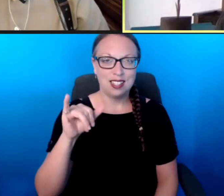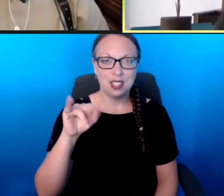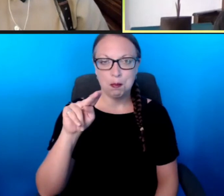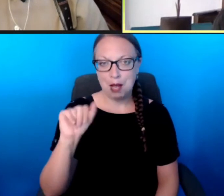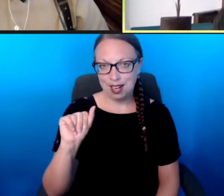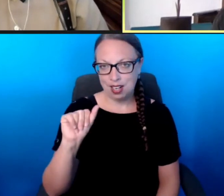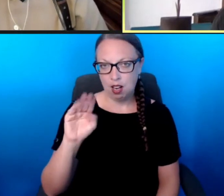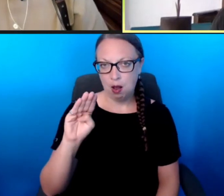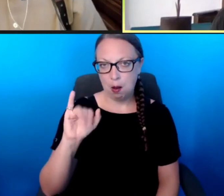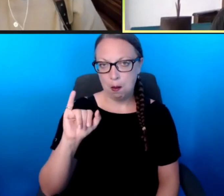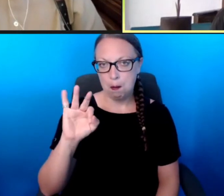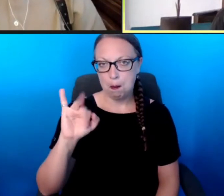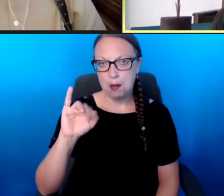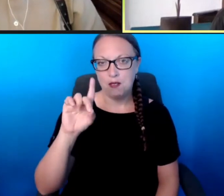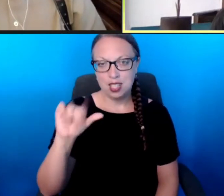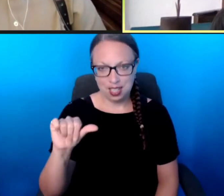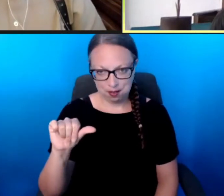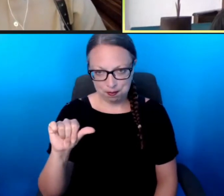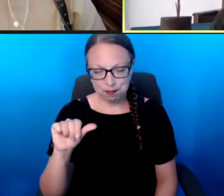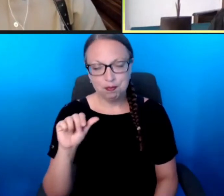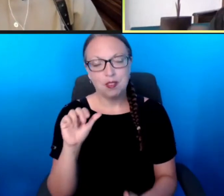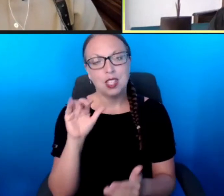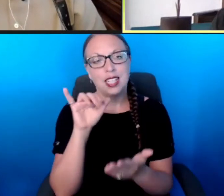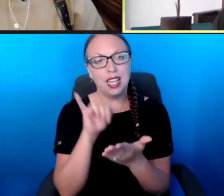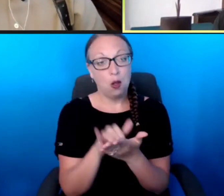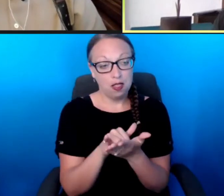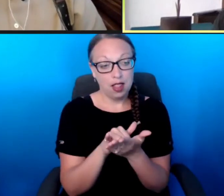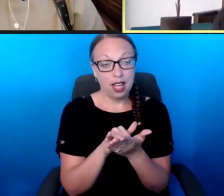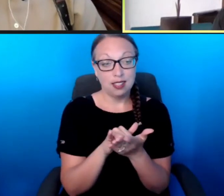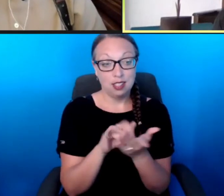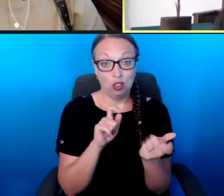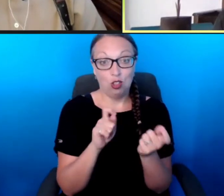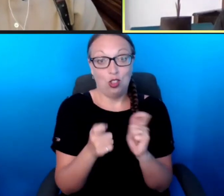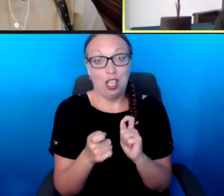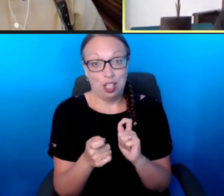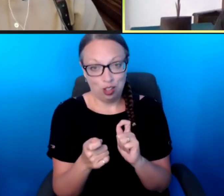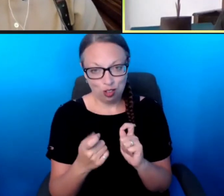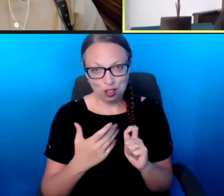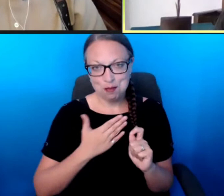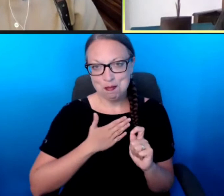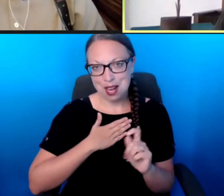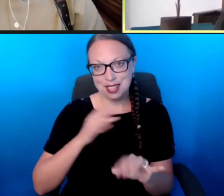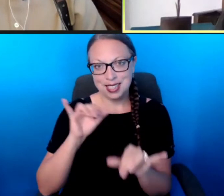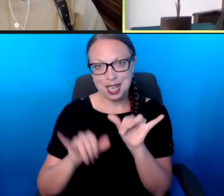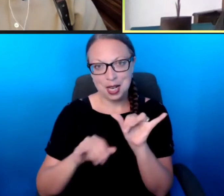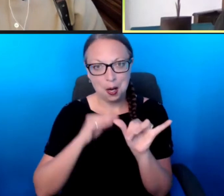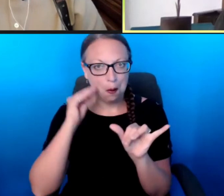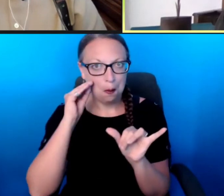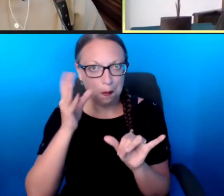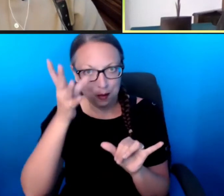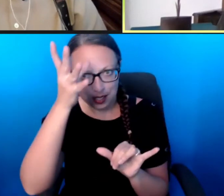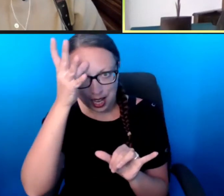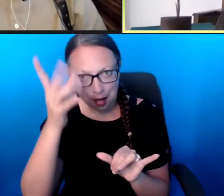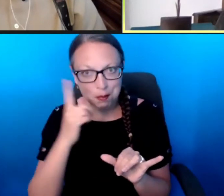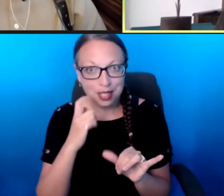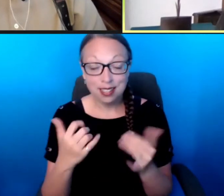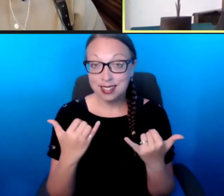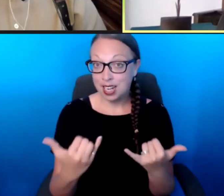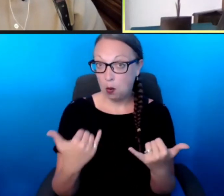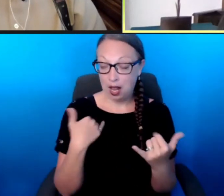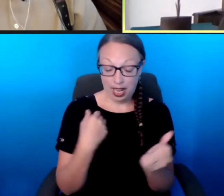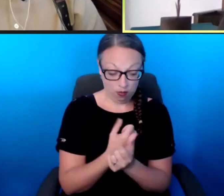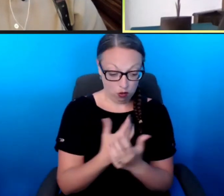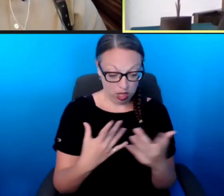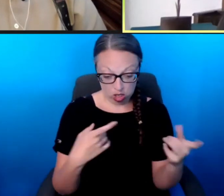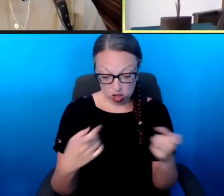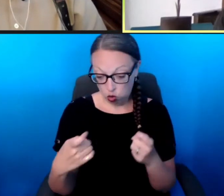cord. This has now changed the normalcy of my being a home dad, where I had everything in control of